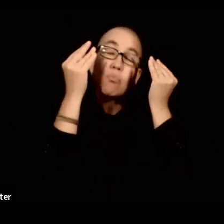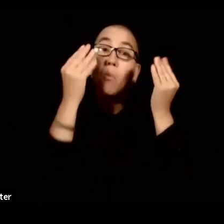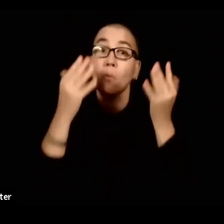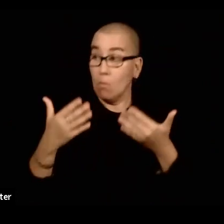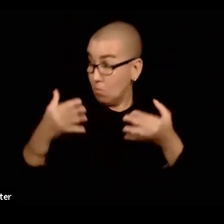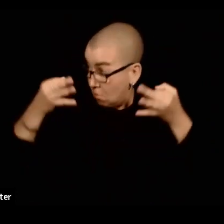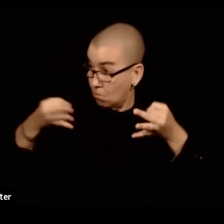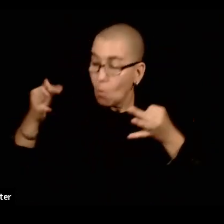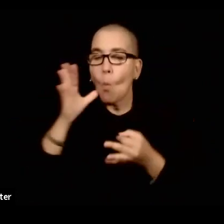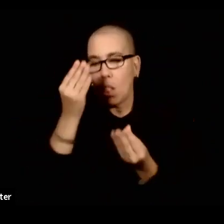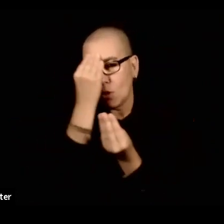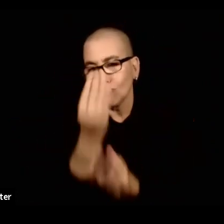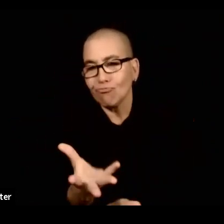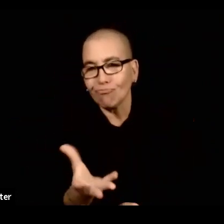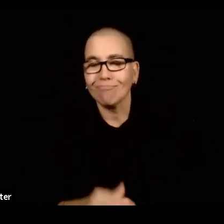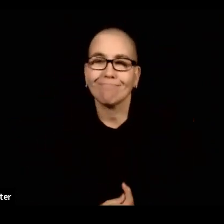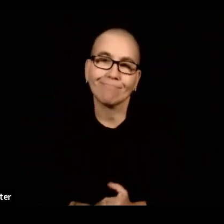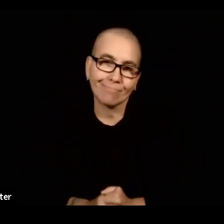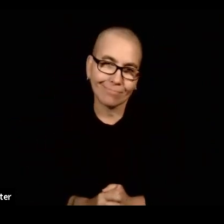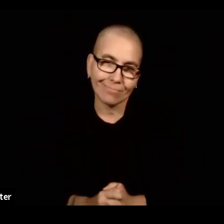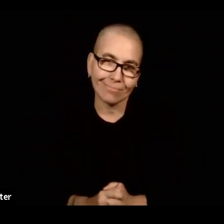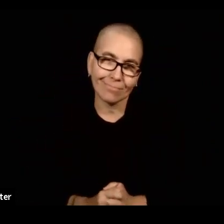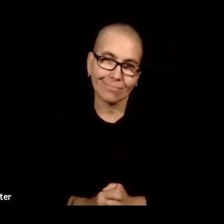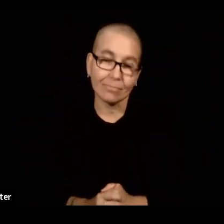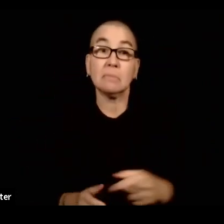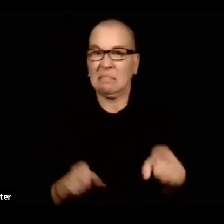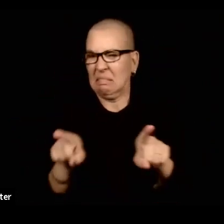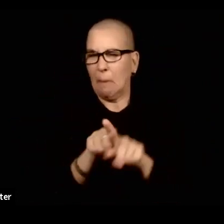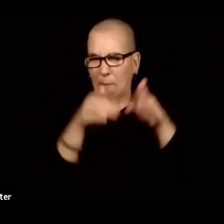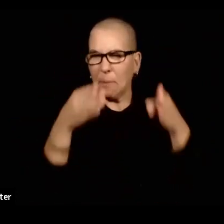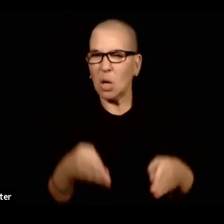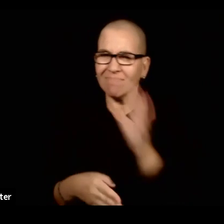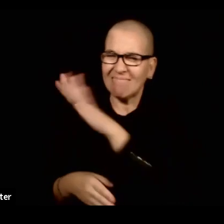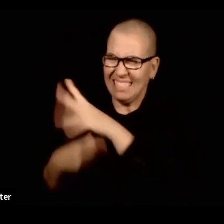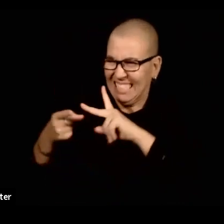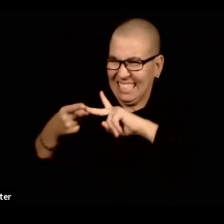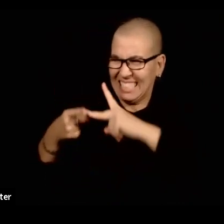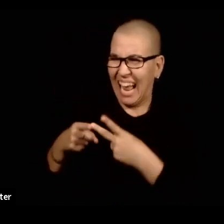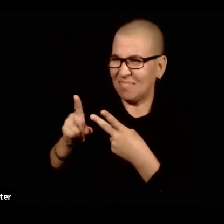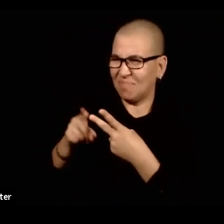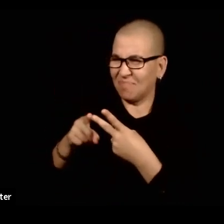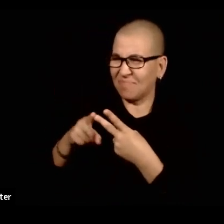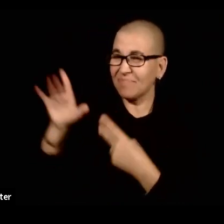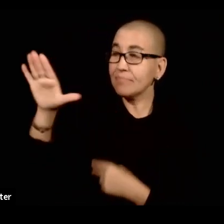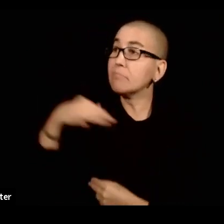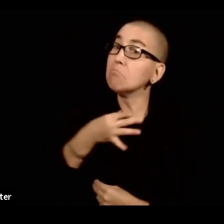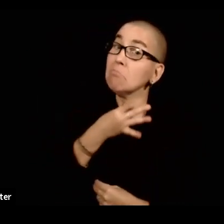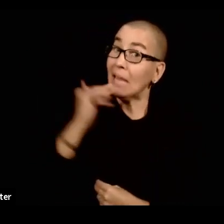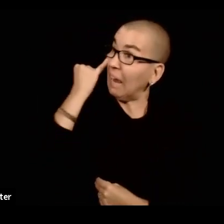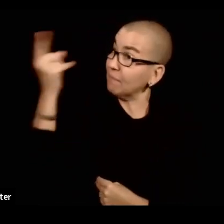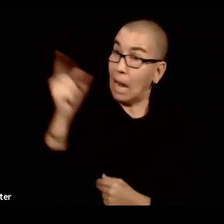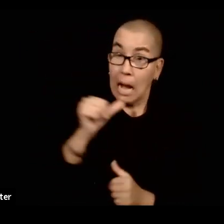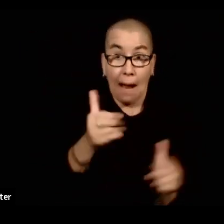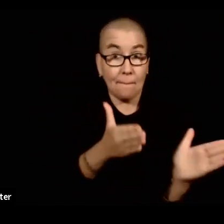sort of precautions, preventative measures that they can take? As again, I want to just add on to that I